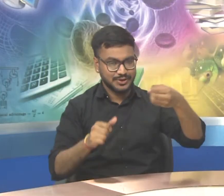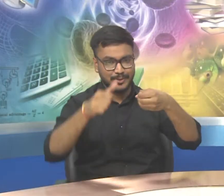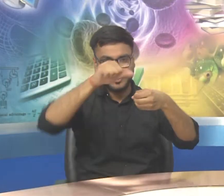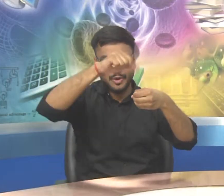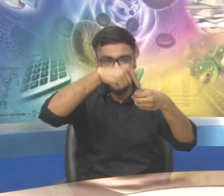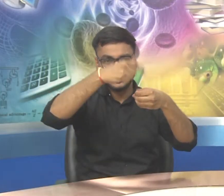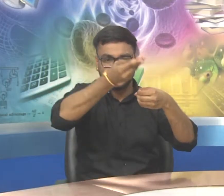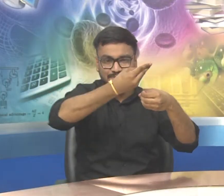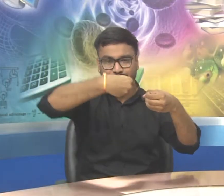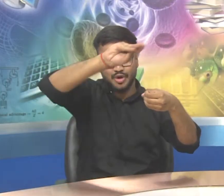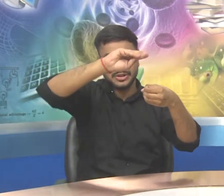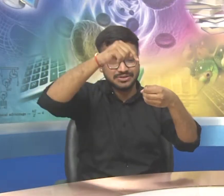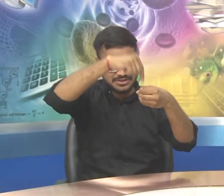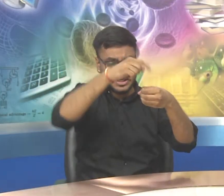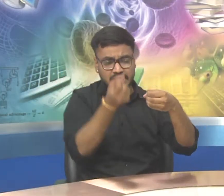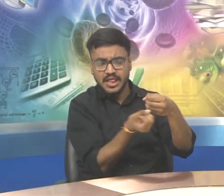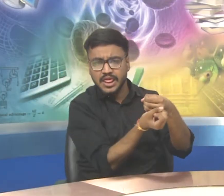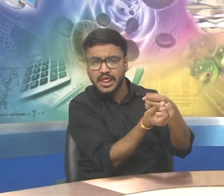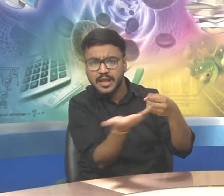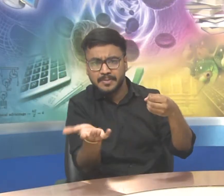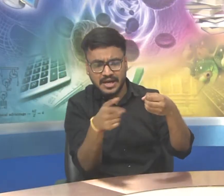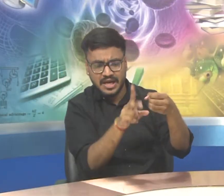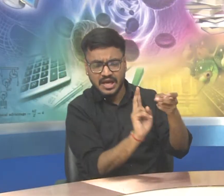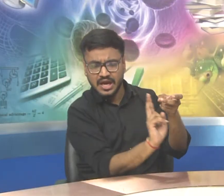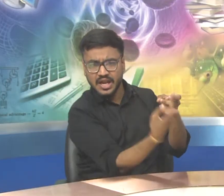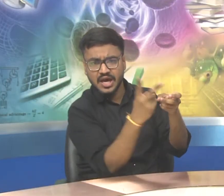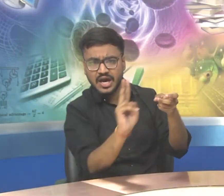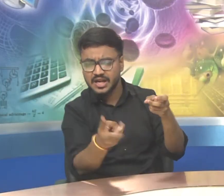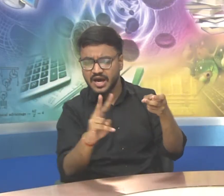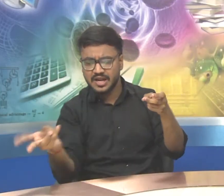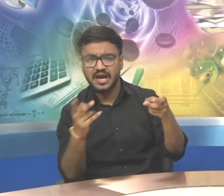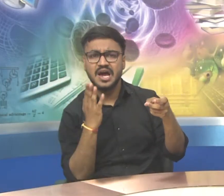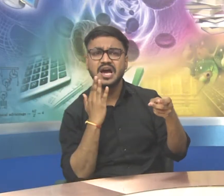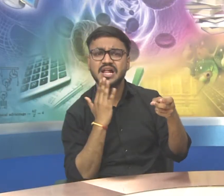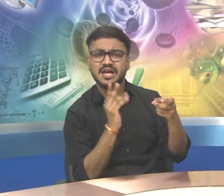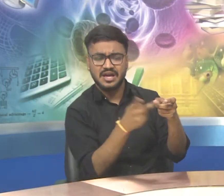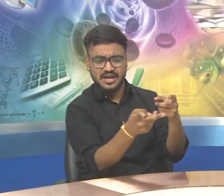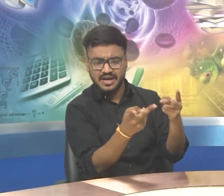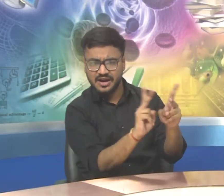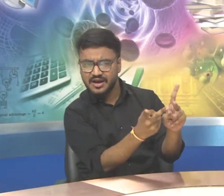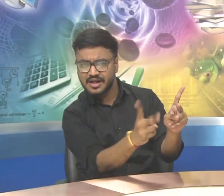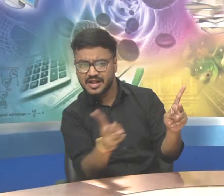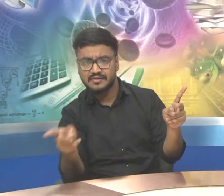And second, solution and its concentration.